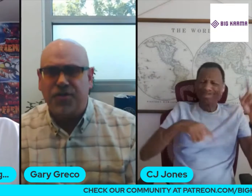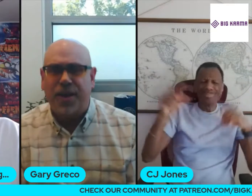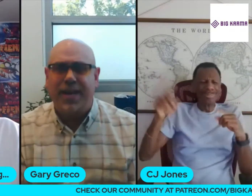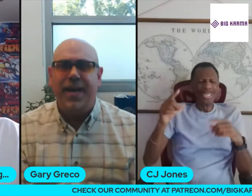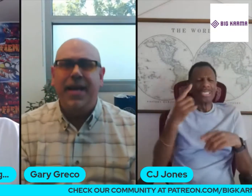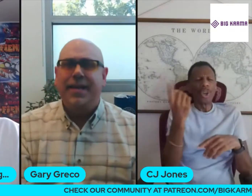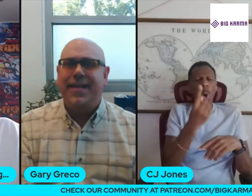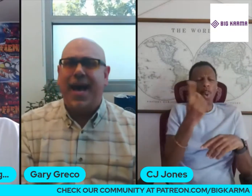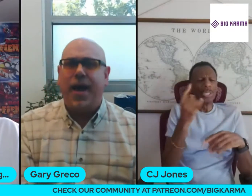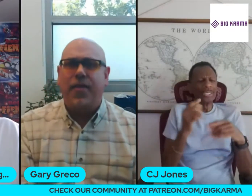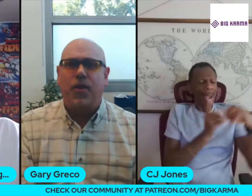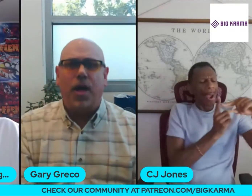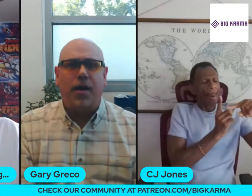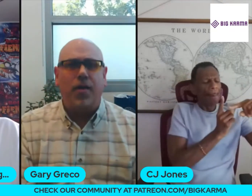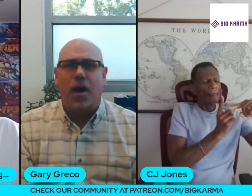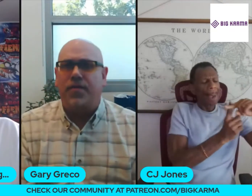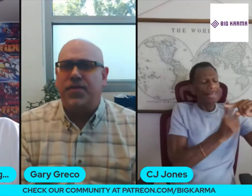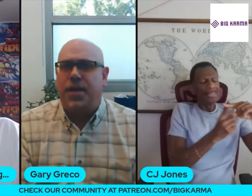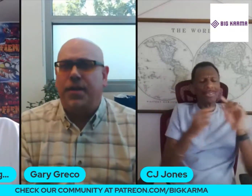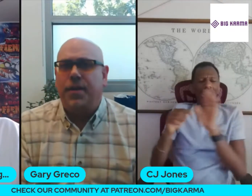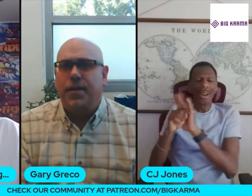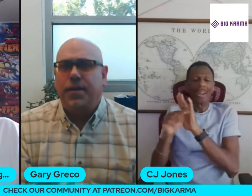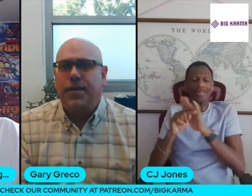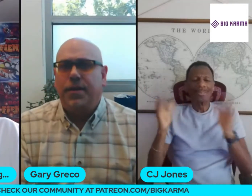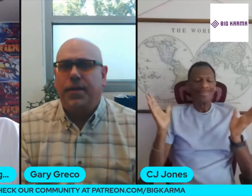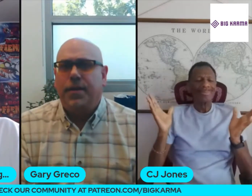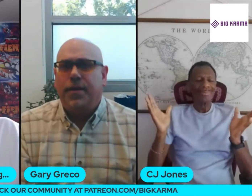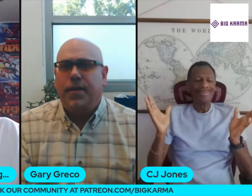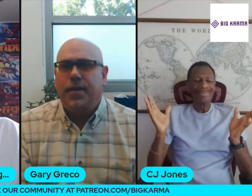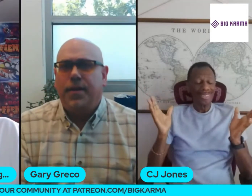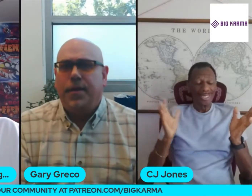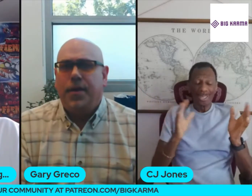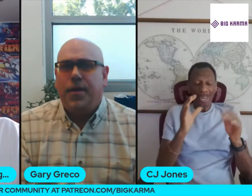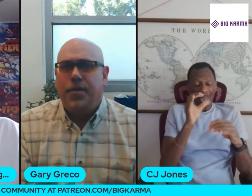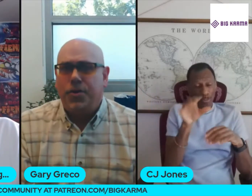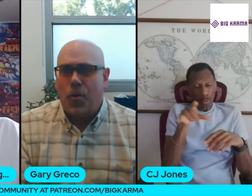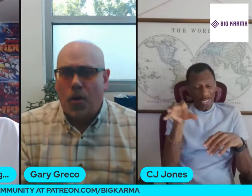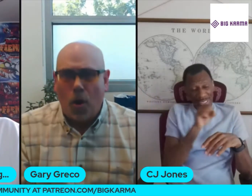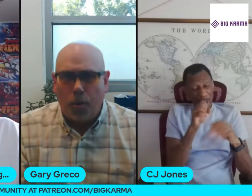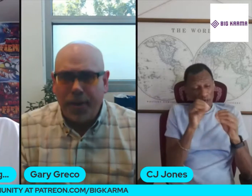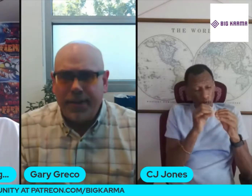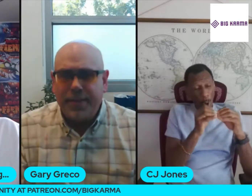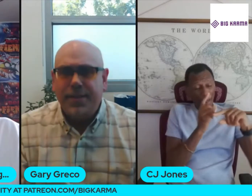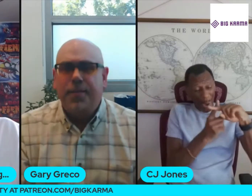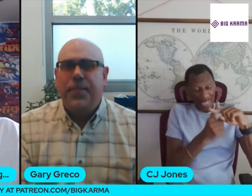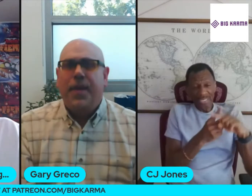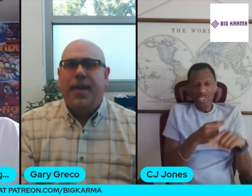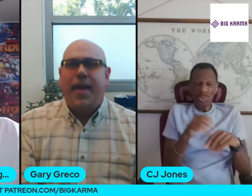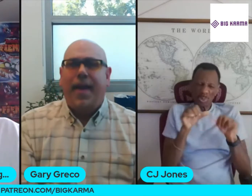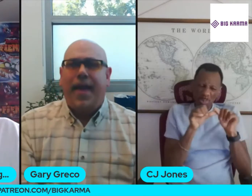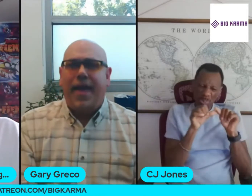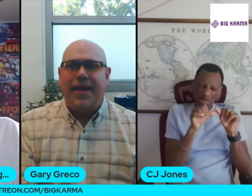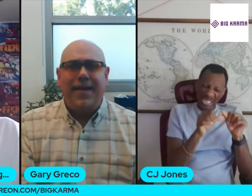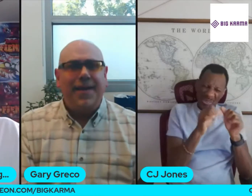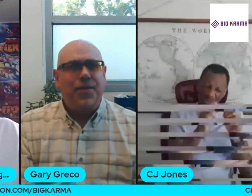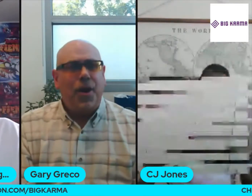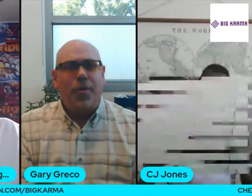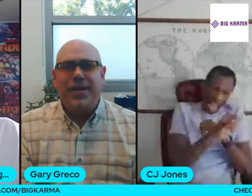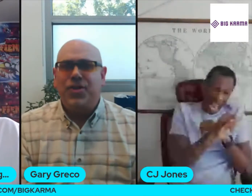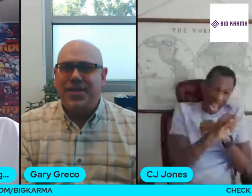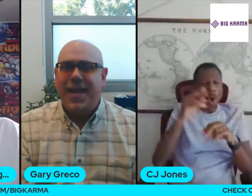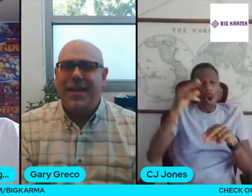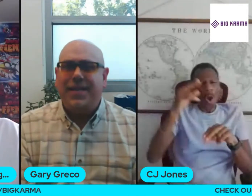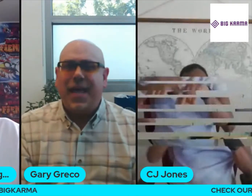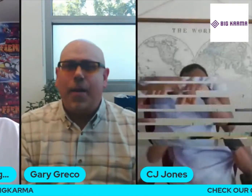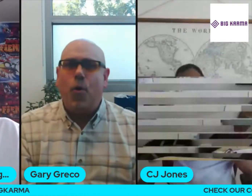are frustrated, down on their luck, and all of a sudden the door opens. And,